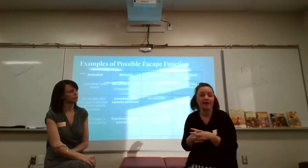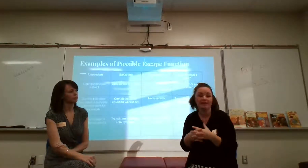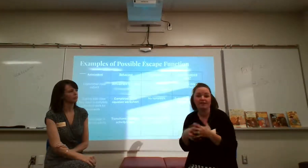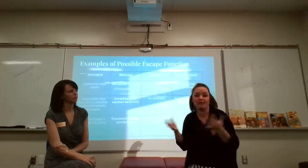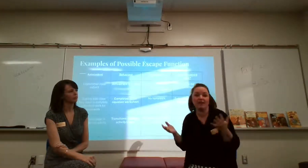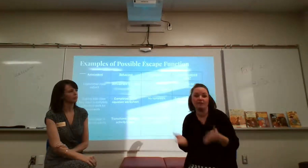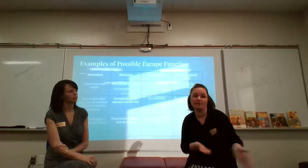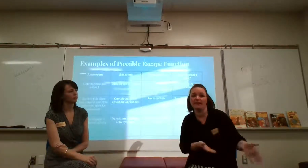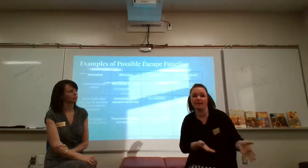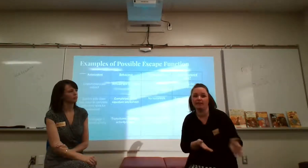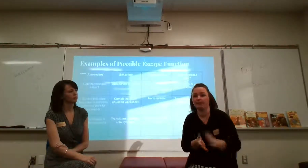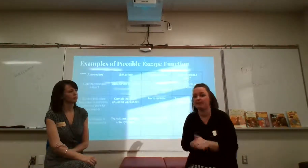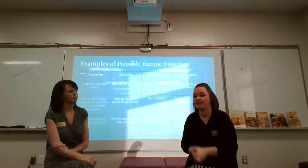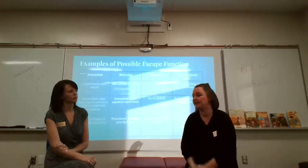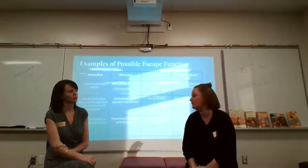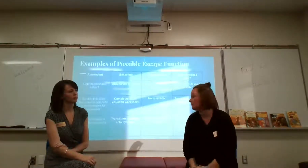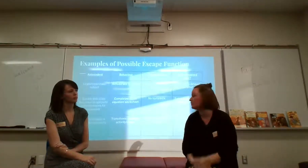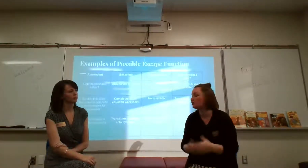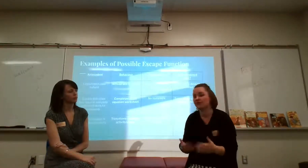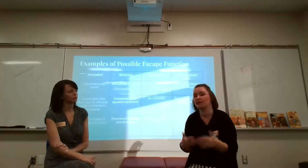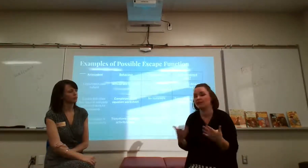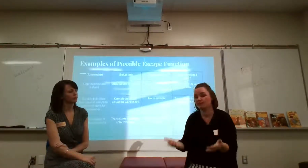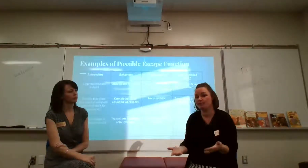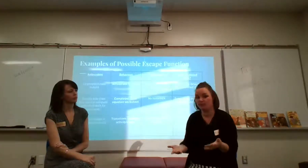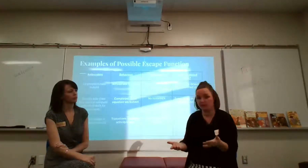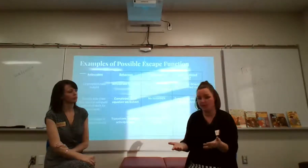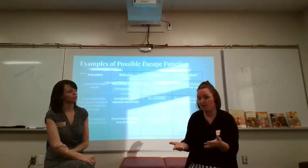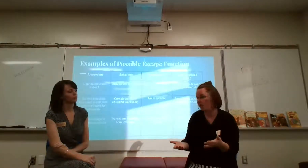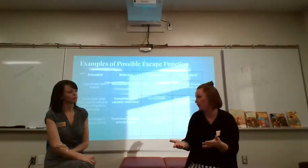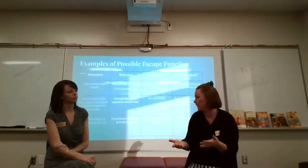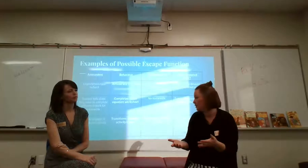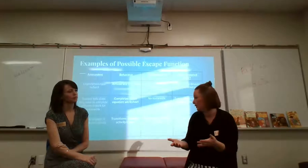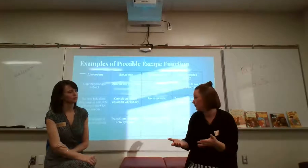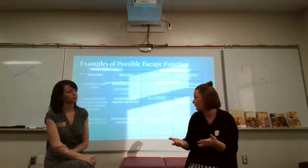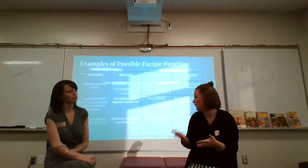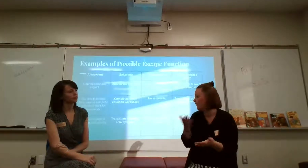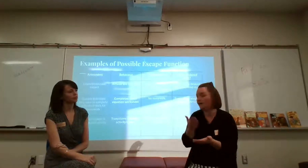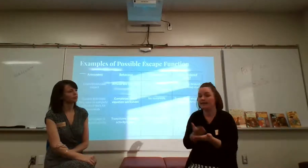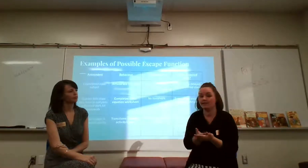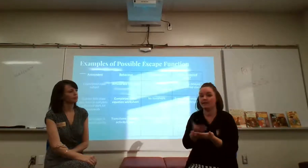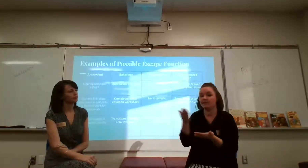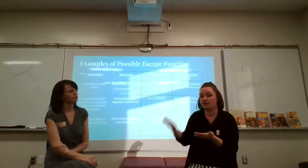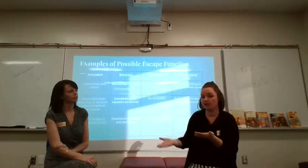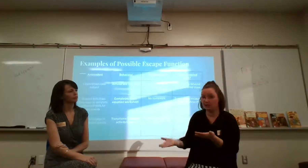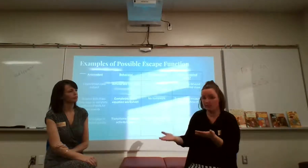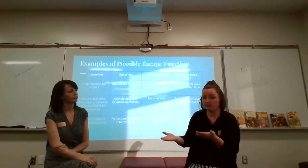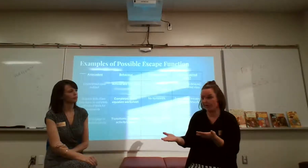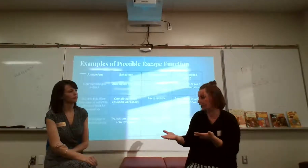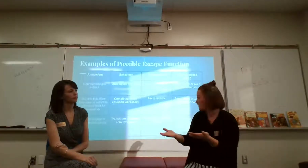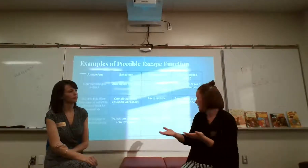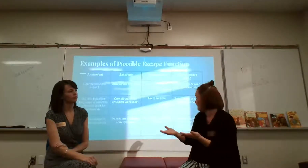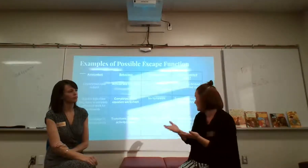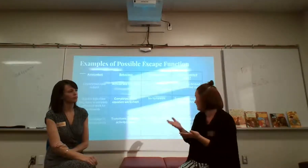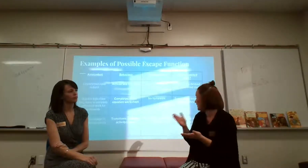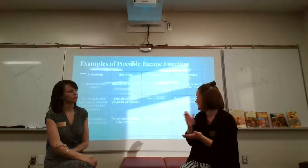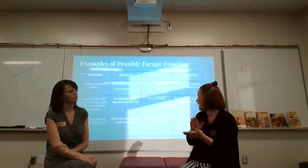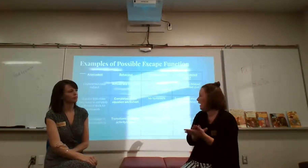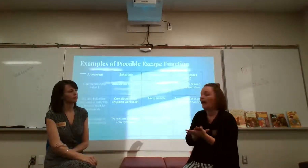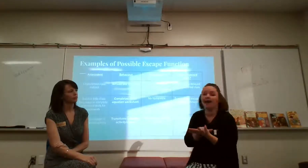friends, or I'd rather be staying at the previous activity. It's just not as preferred as what they're currently doing. They transition and they move to the next activity.